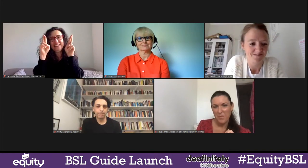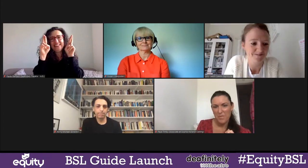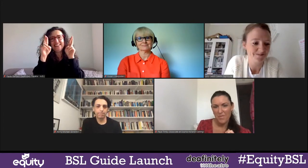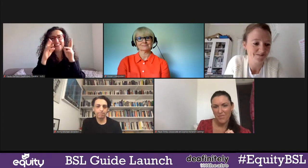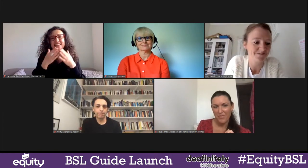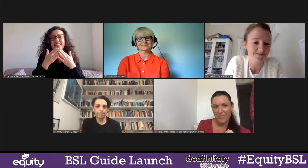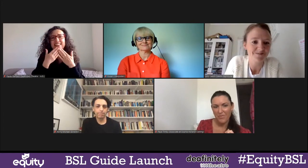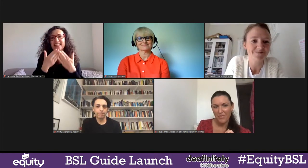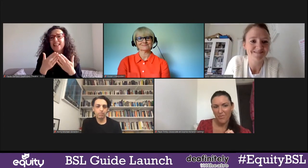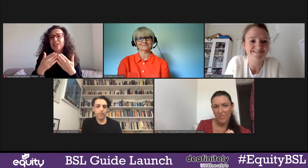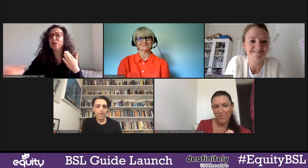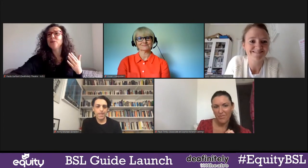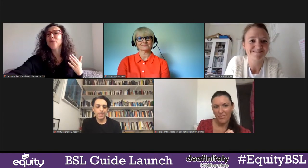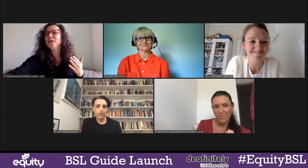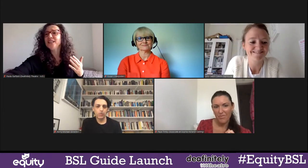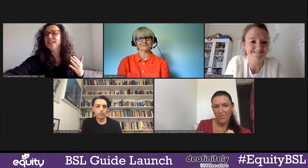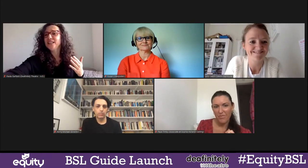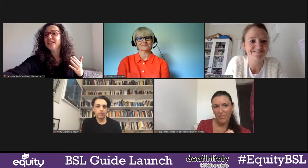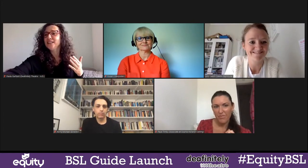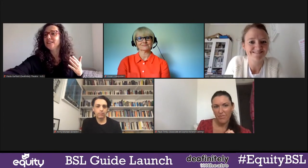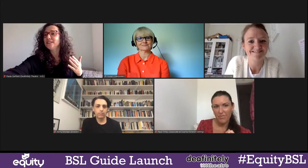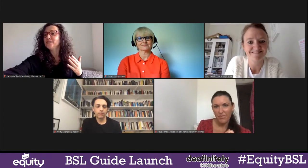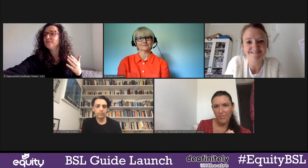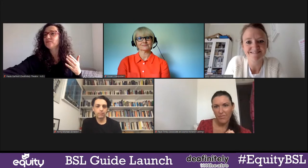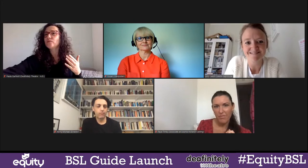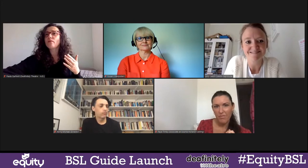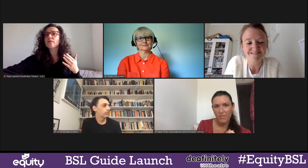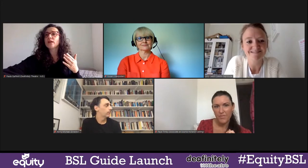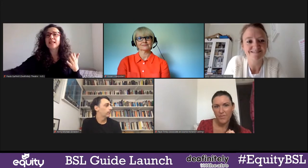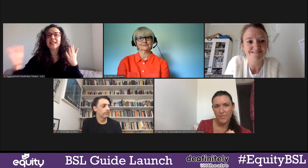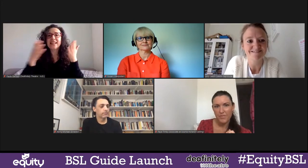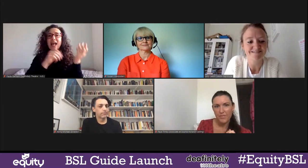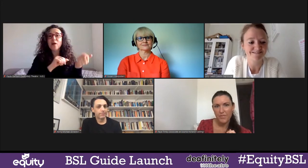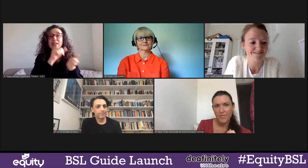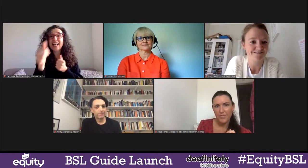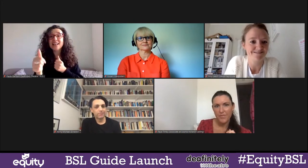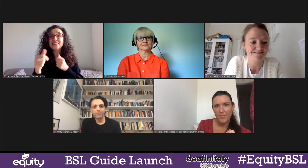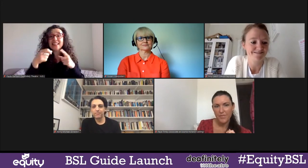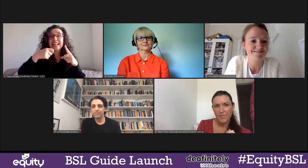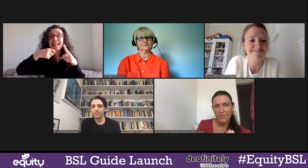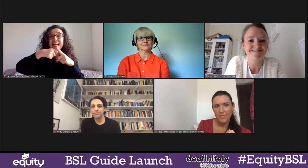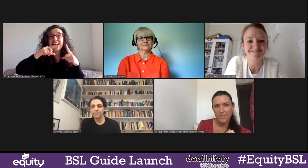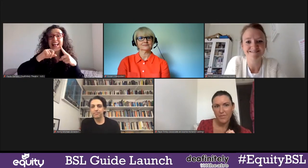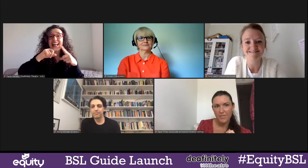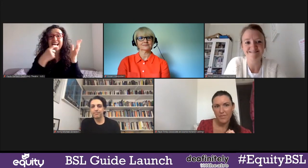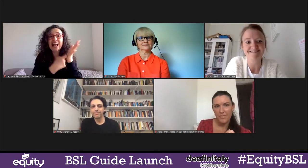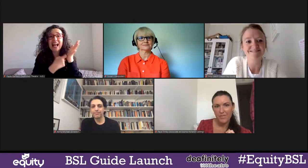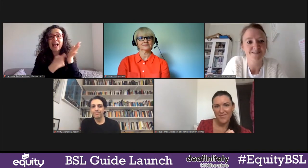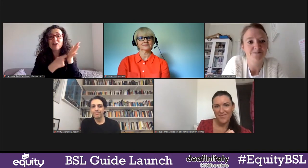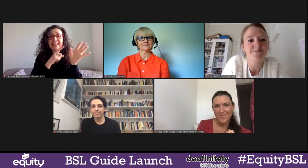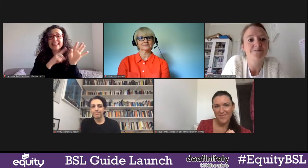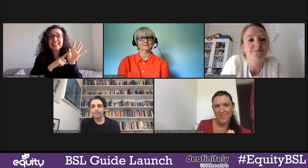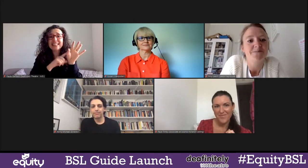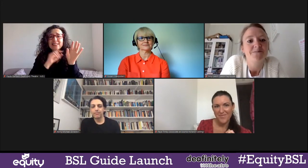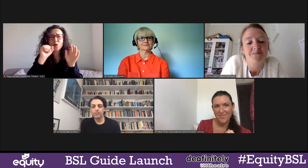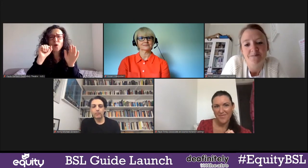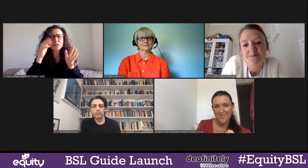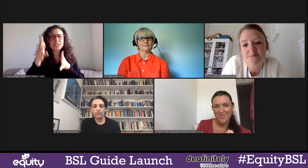feedback before I got the chance to see it, so I do hope it comes back very soon. Thank you for that sharing. I'm going to turn to Kerry now, if